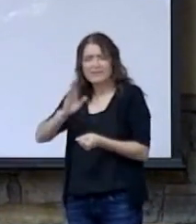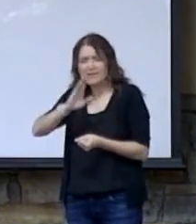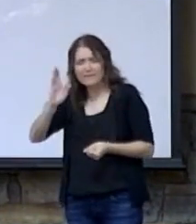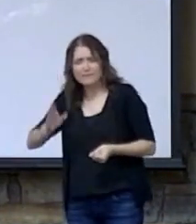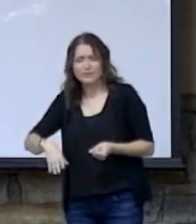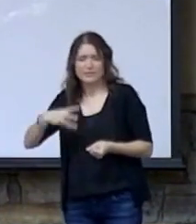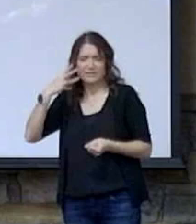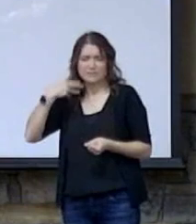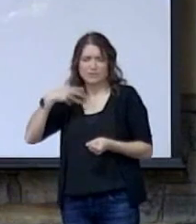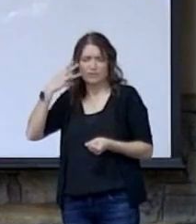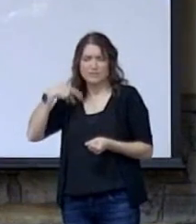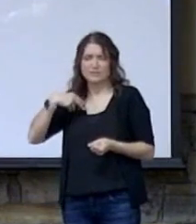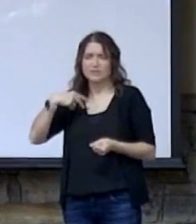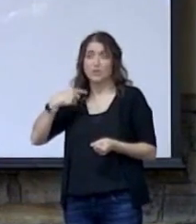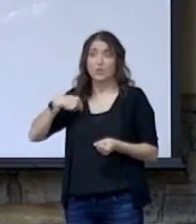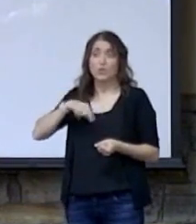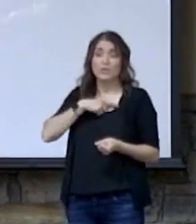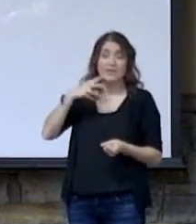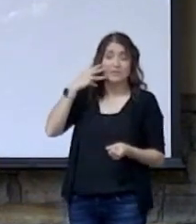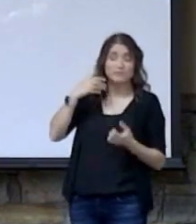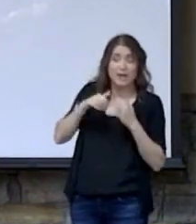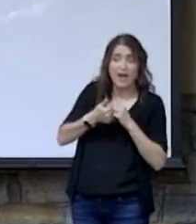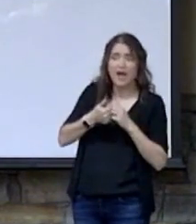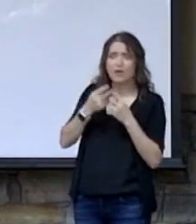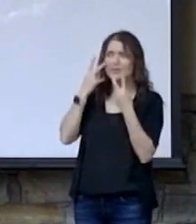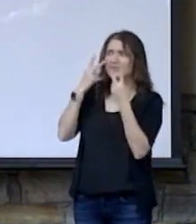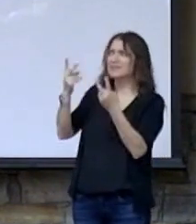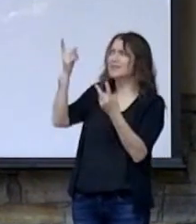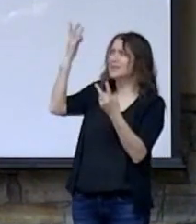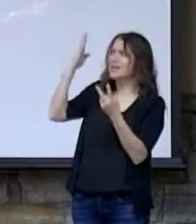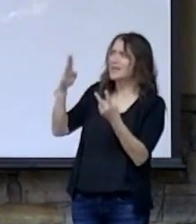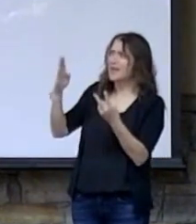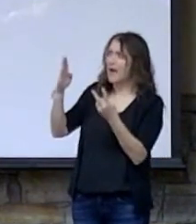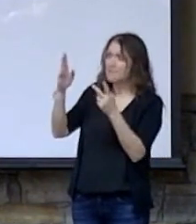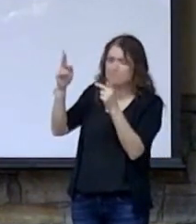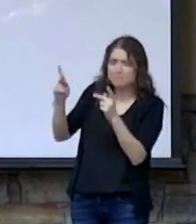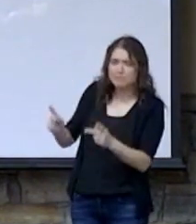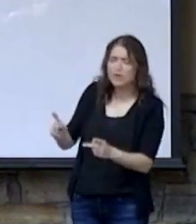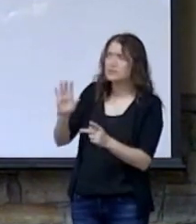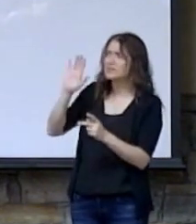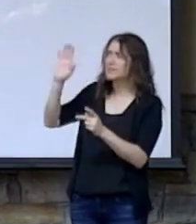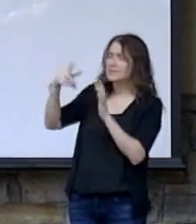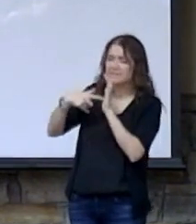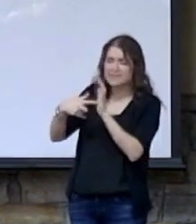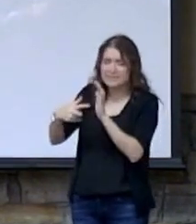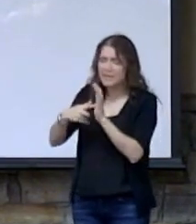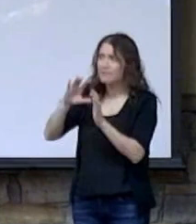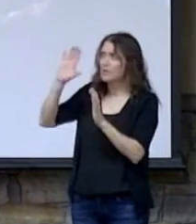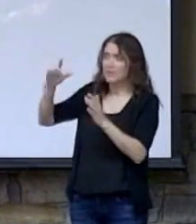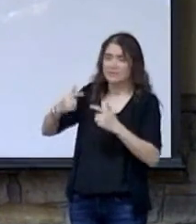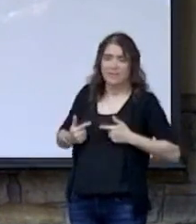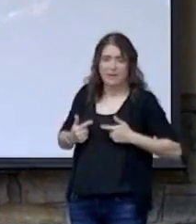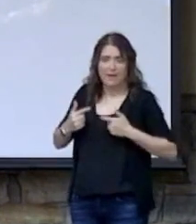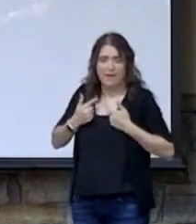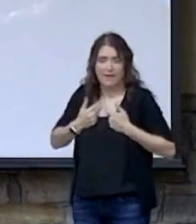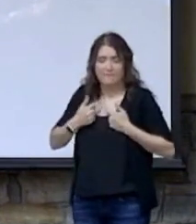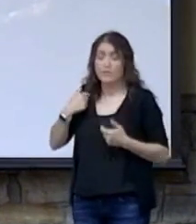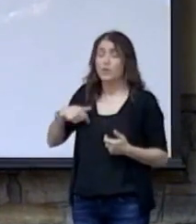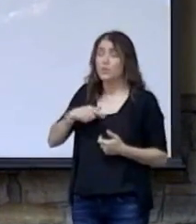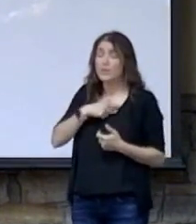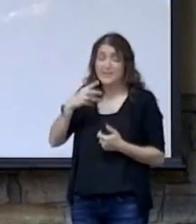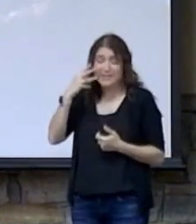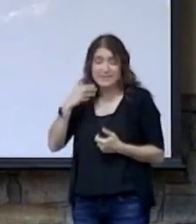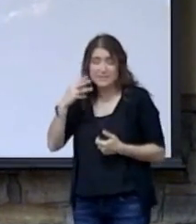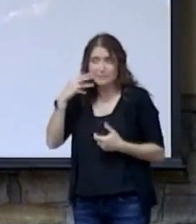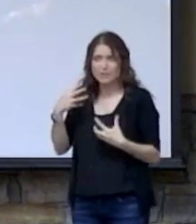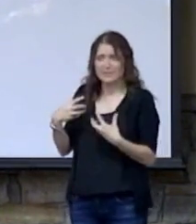We experience it by seeing God in flesh, His example, His life. We experience healing